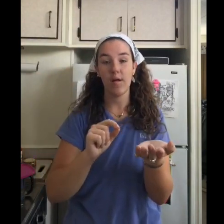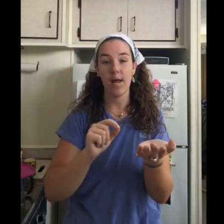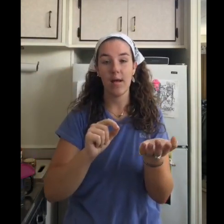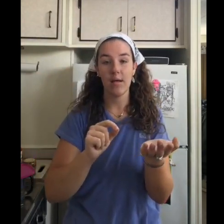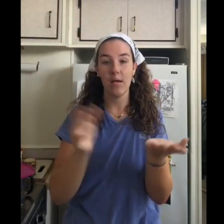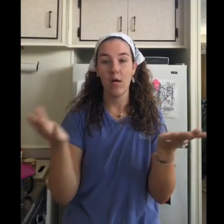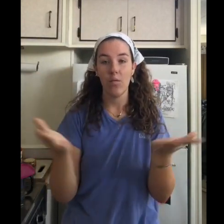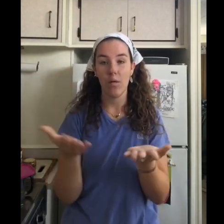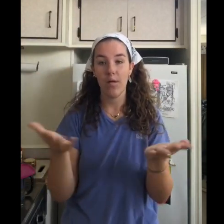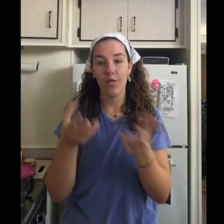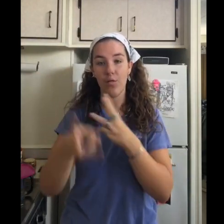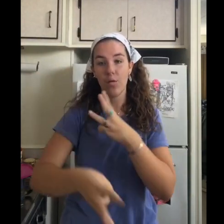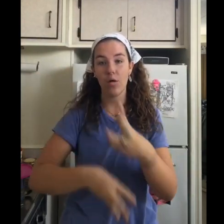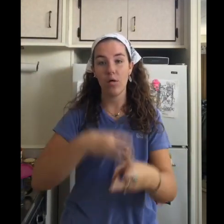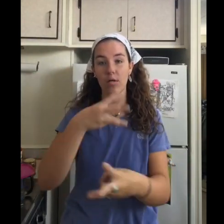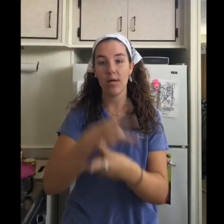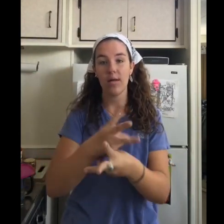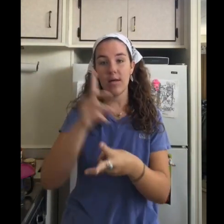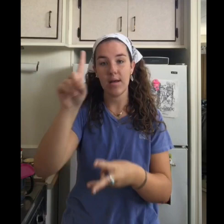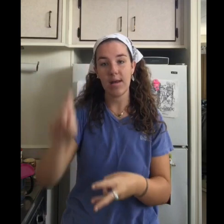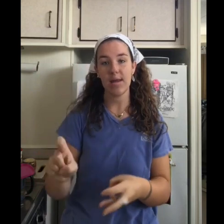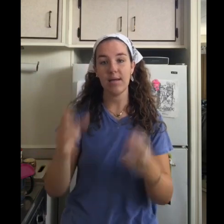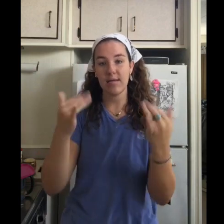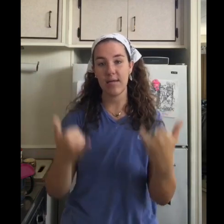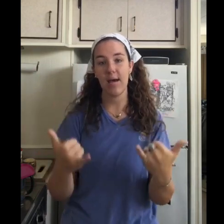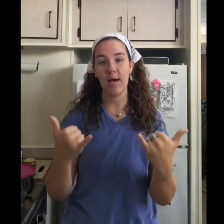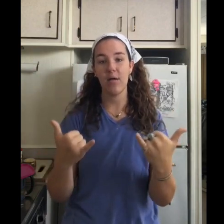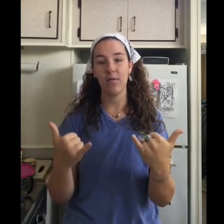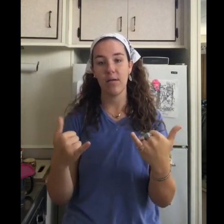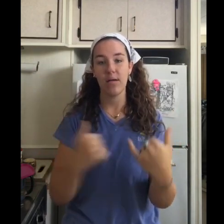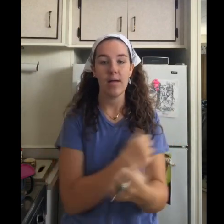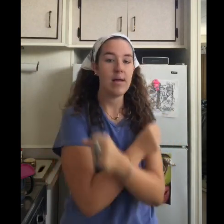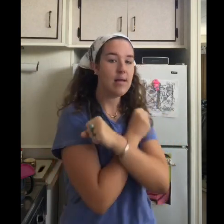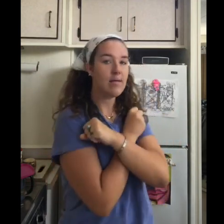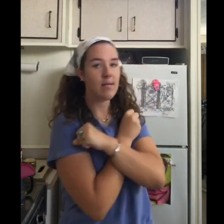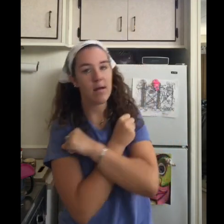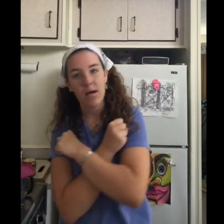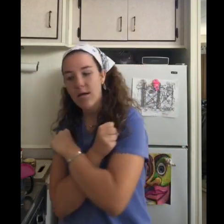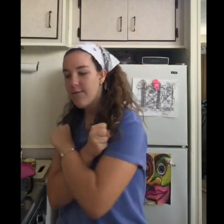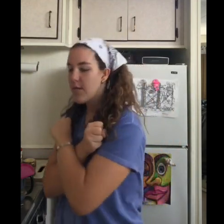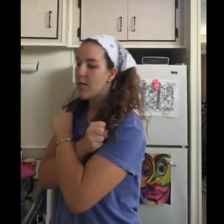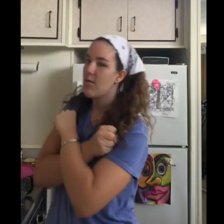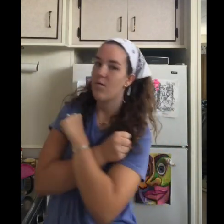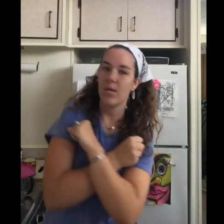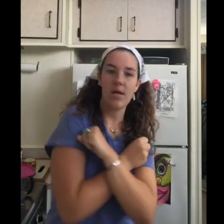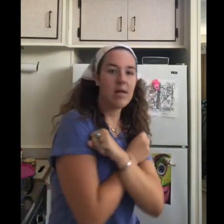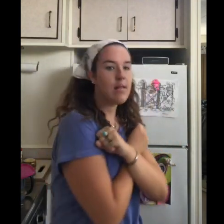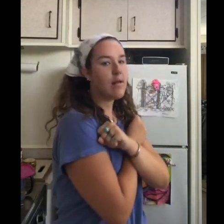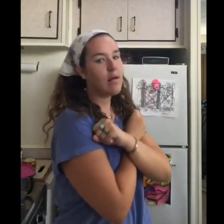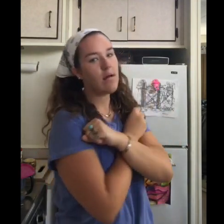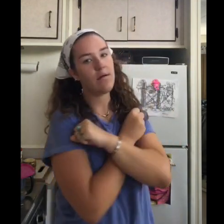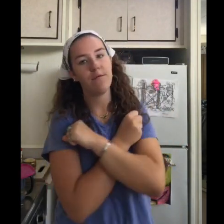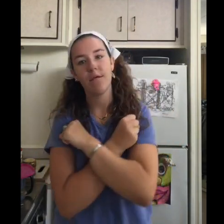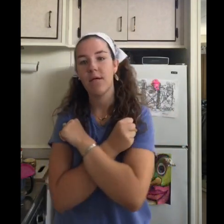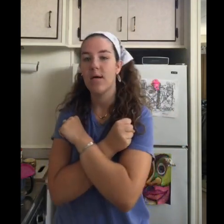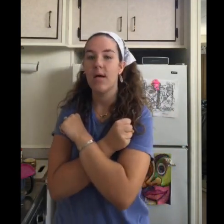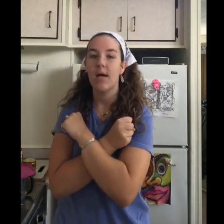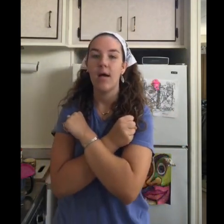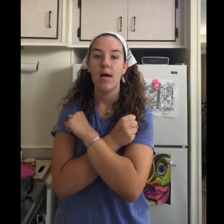again. What the world needs now is love, sweet love.